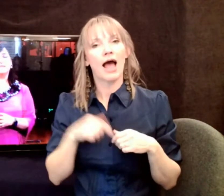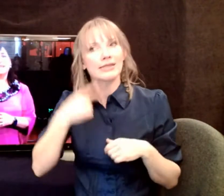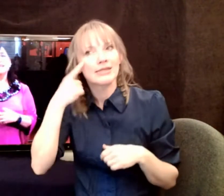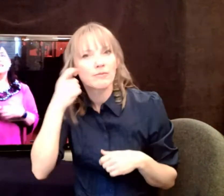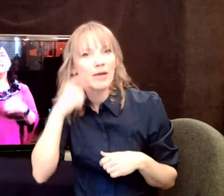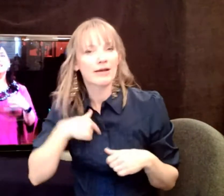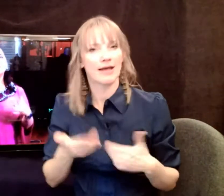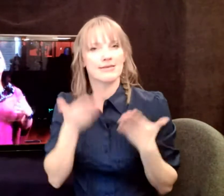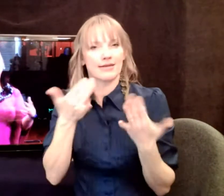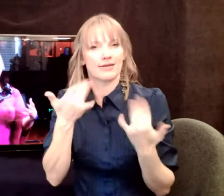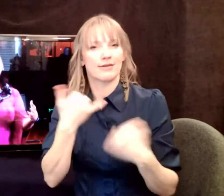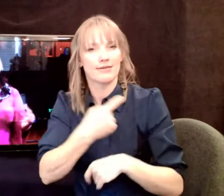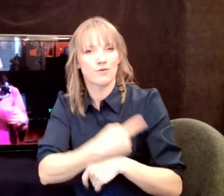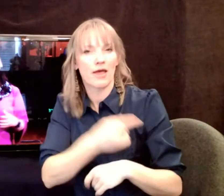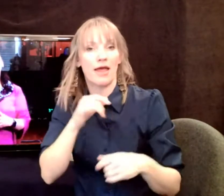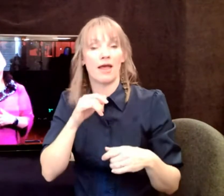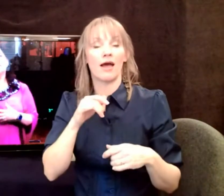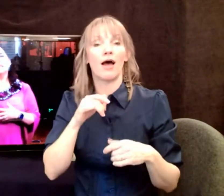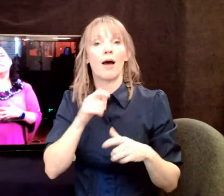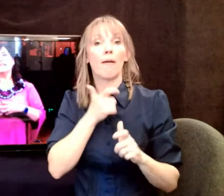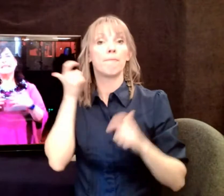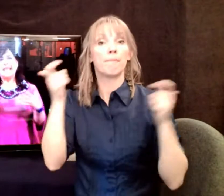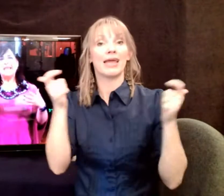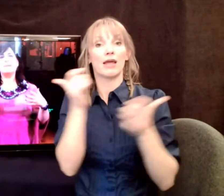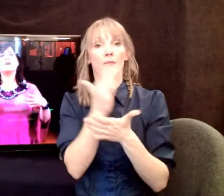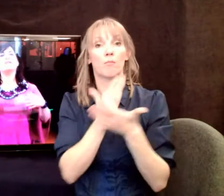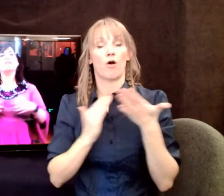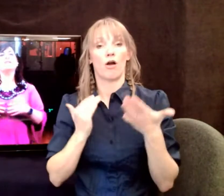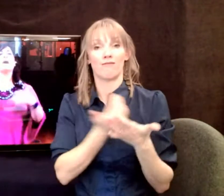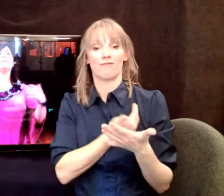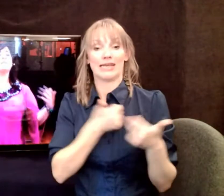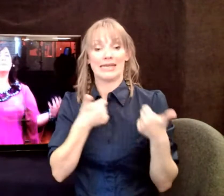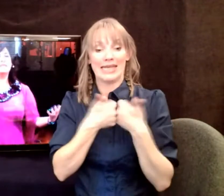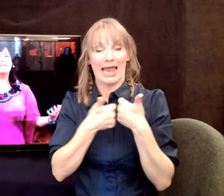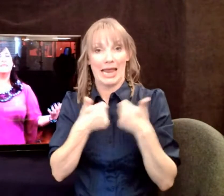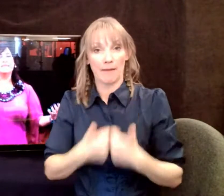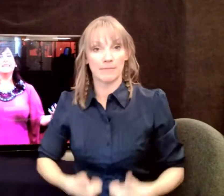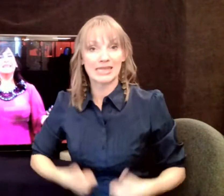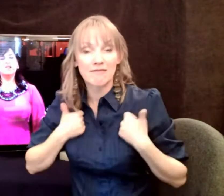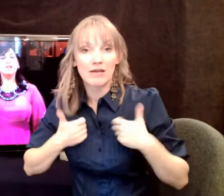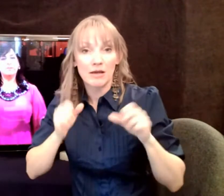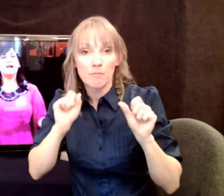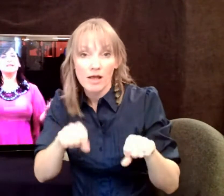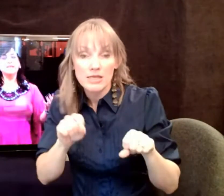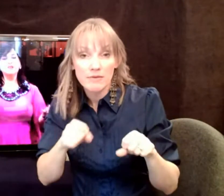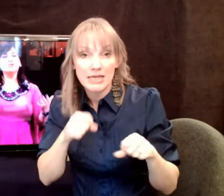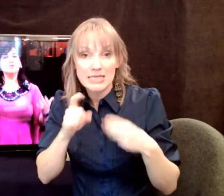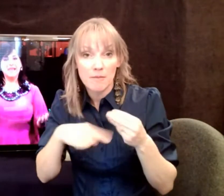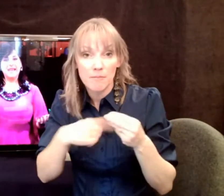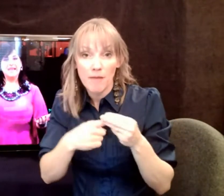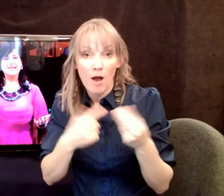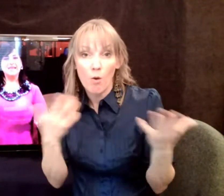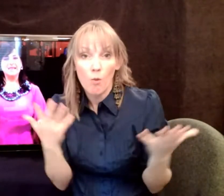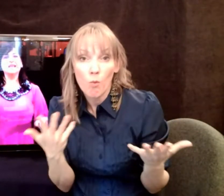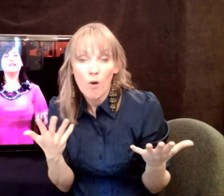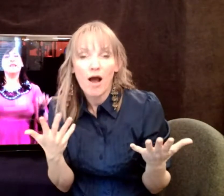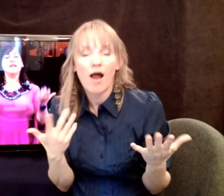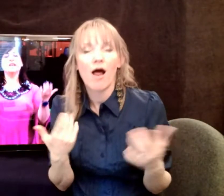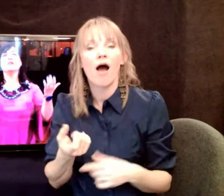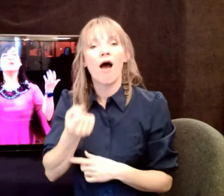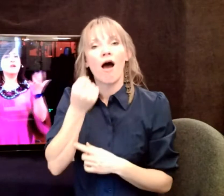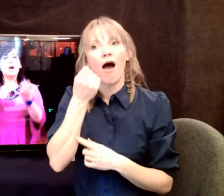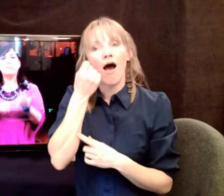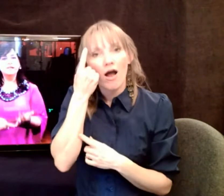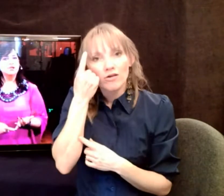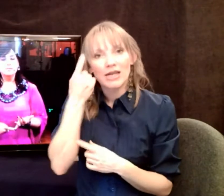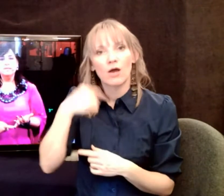to us today that a huge part of what this game of living possibilities is all about is understanding that we